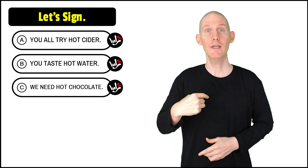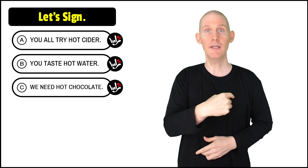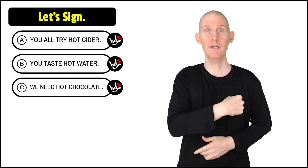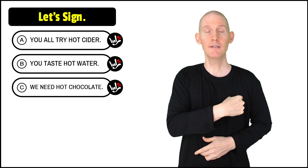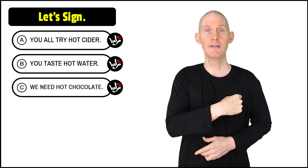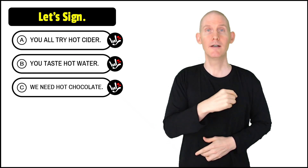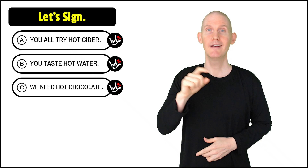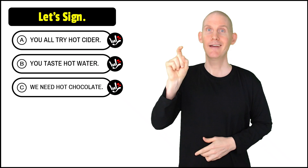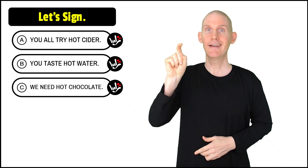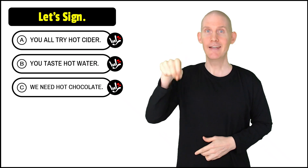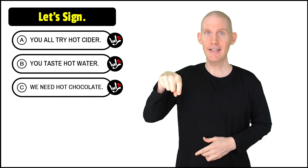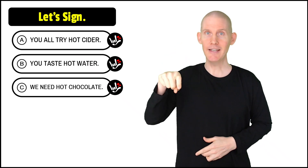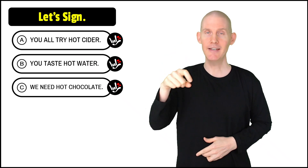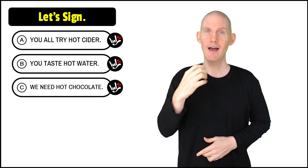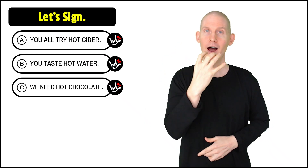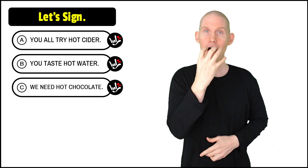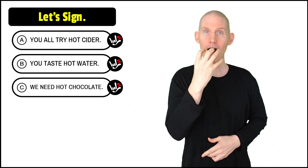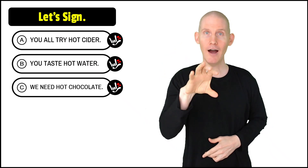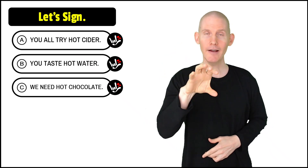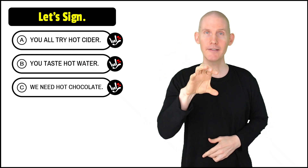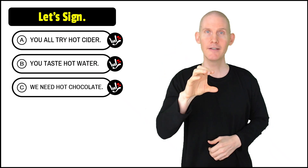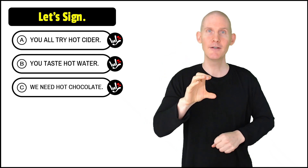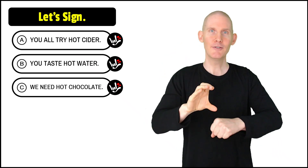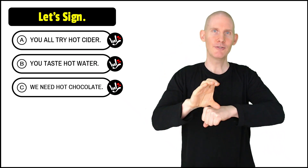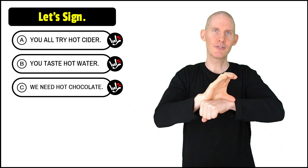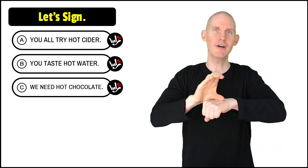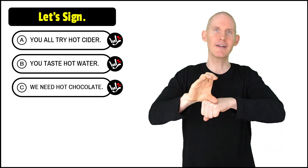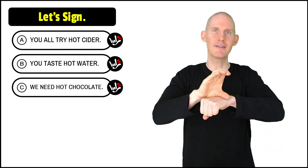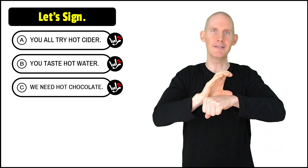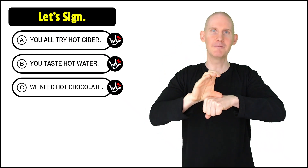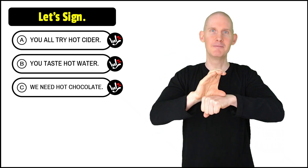We need hot chocolate.